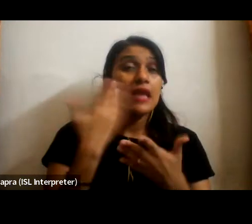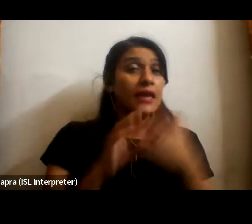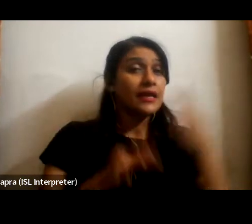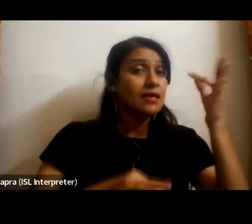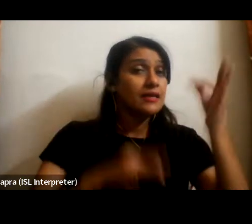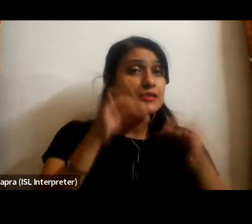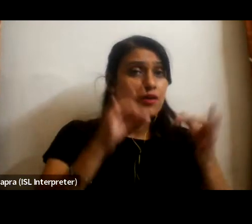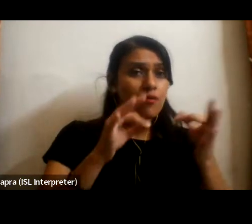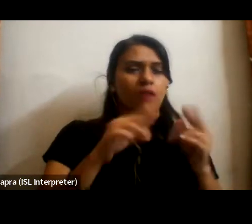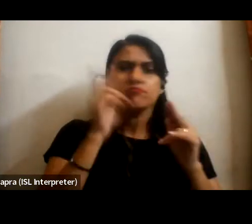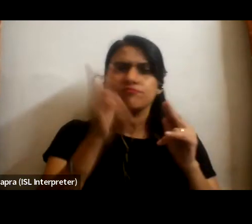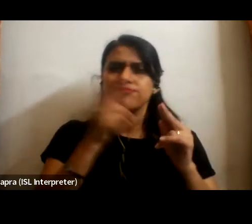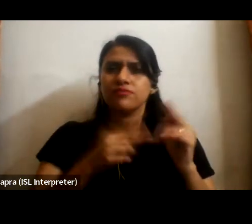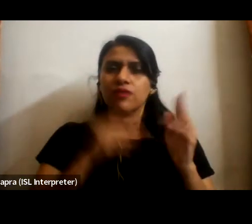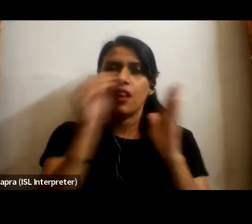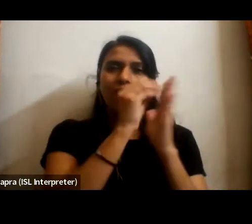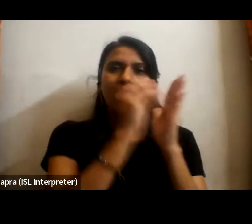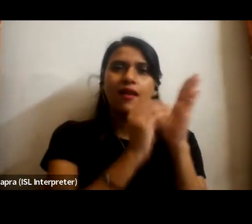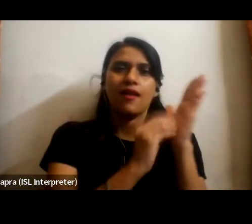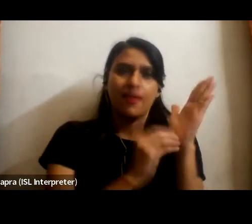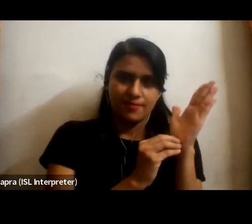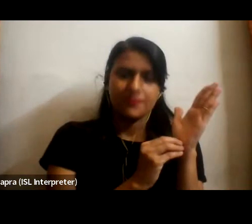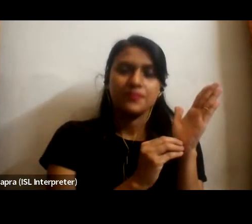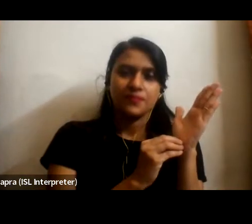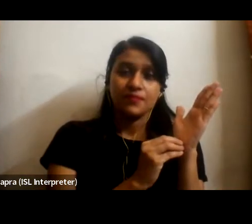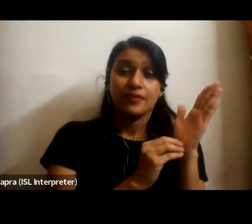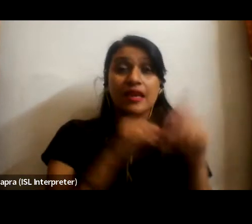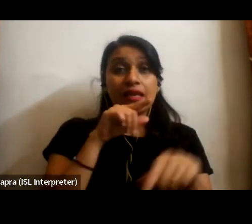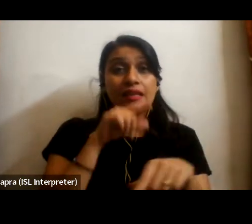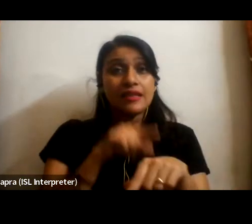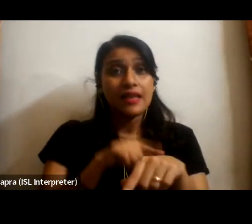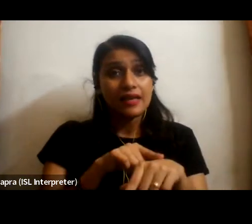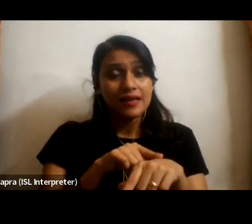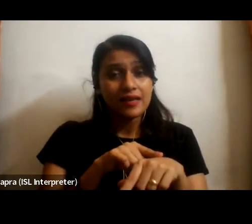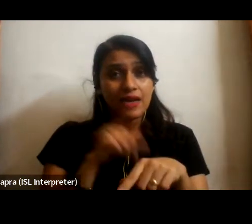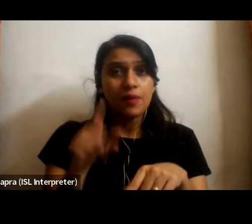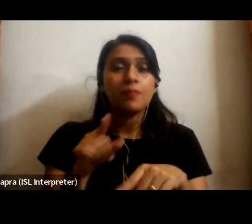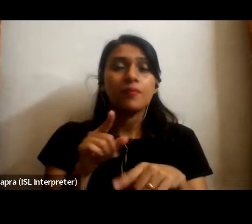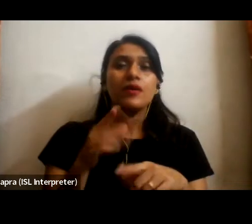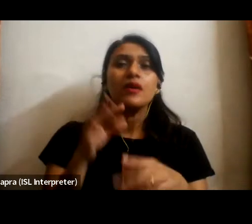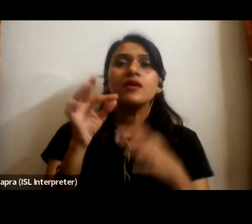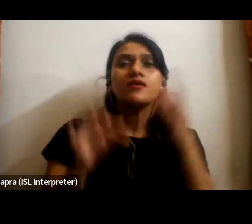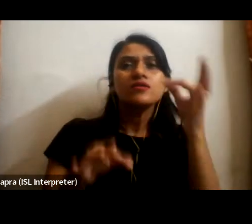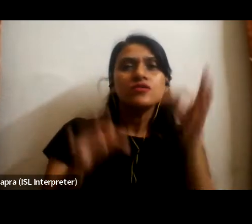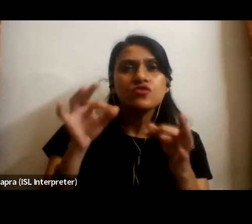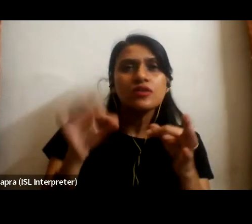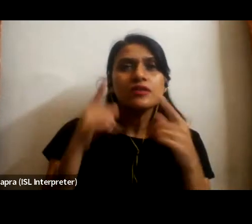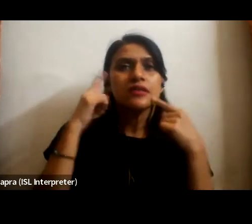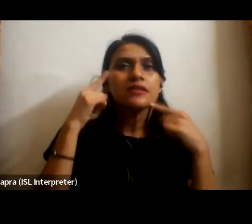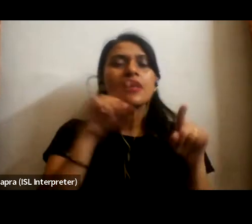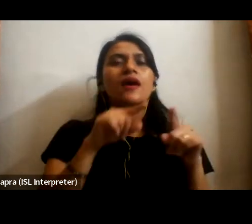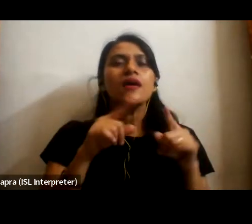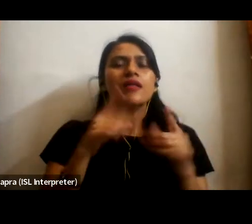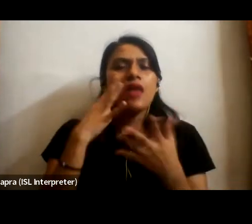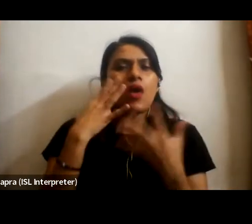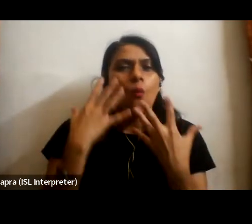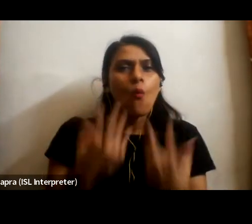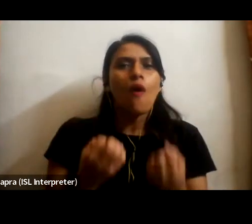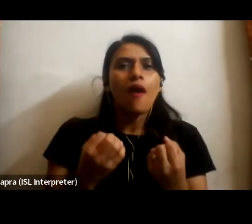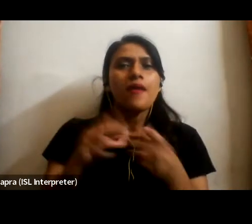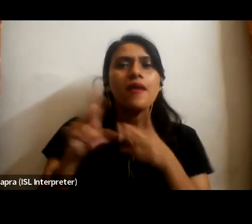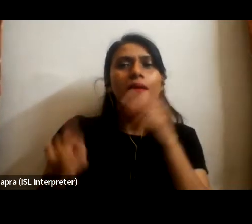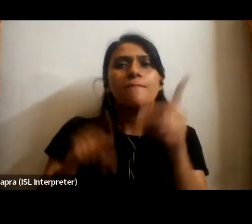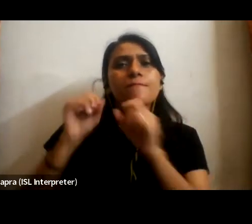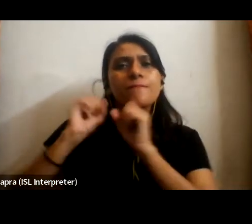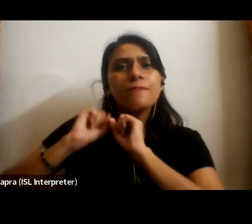on and so forth, right? In that sense, the court tries to project itself as a people's court. And in that sense, we